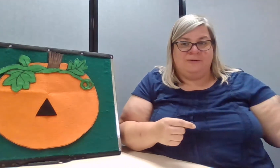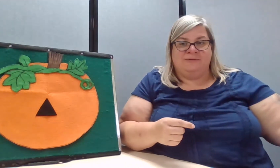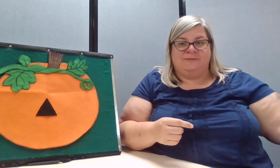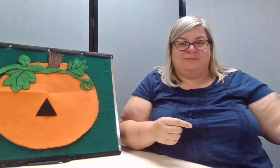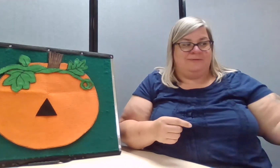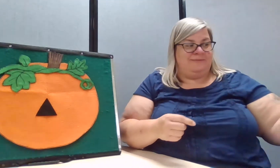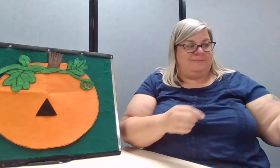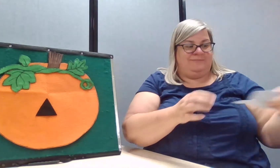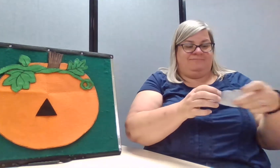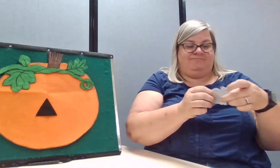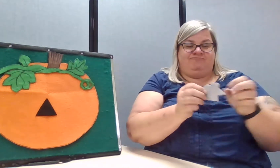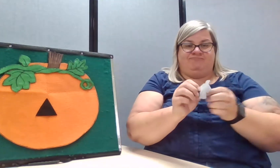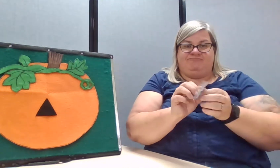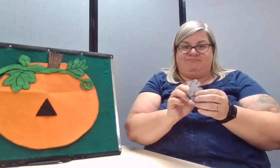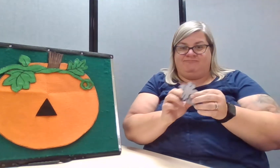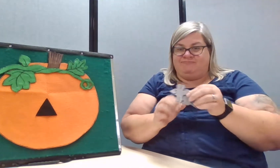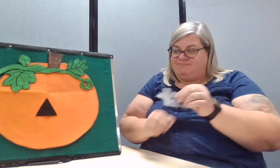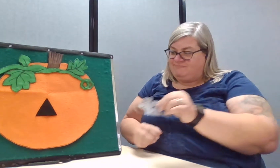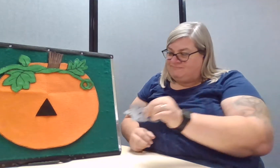Another Little Gray Mouse